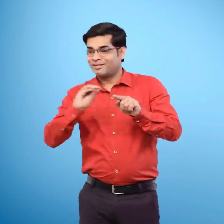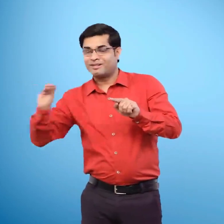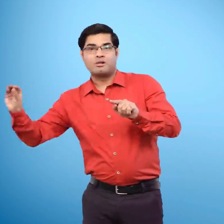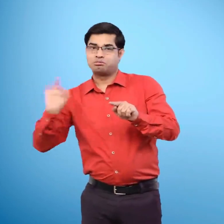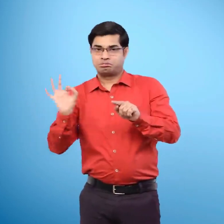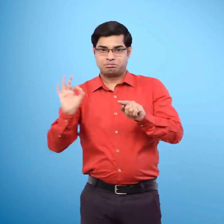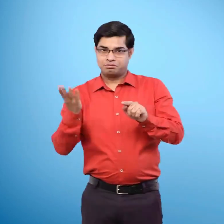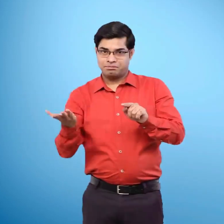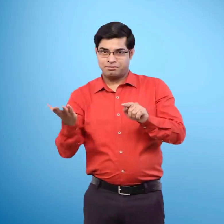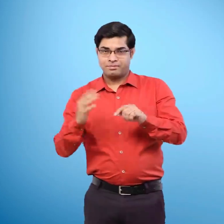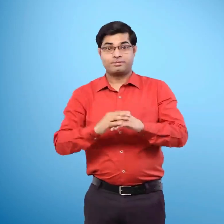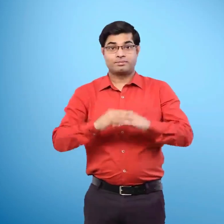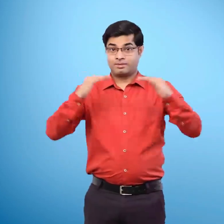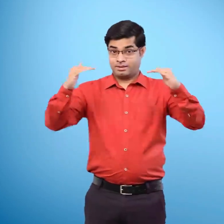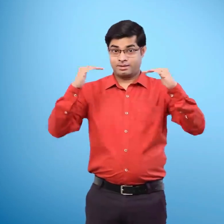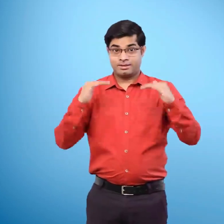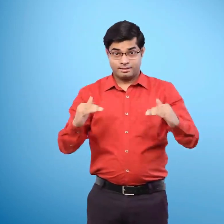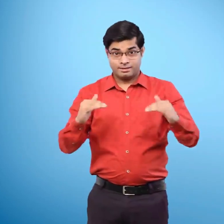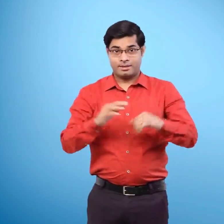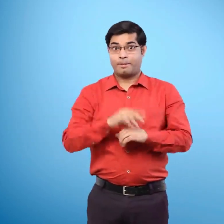blank. Row 12.